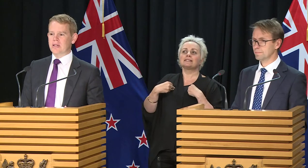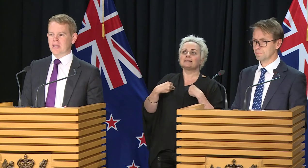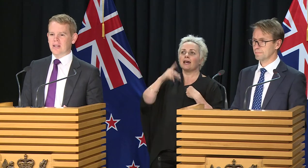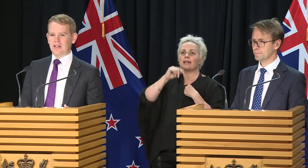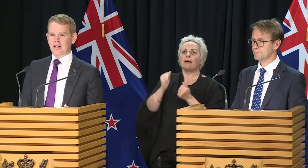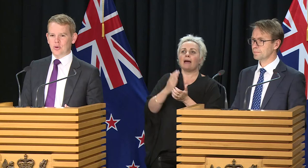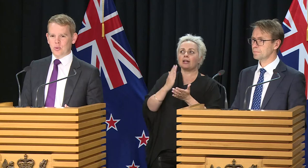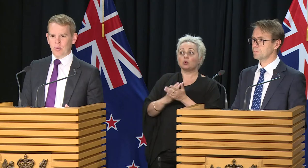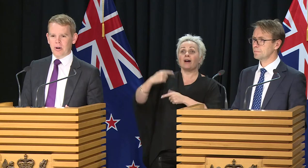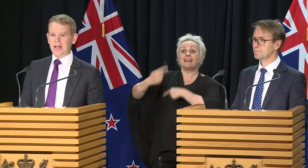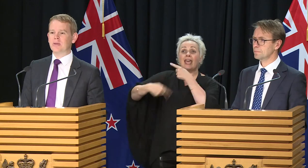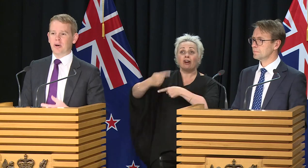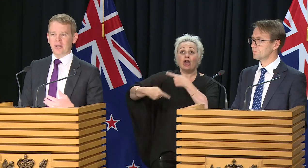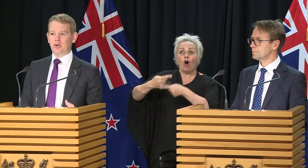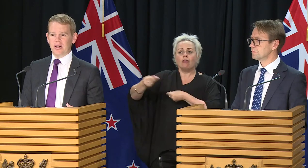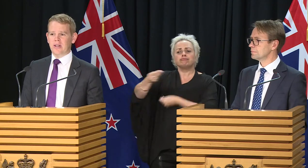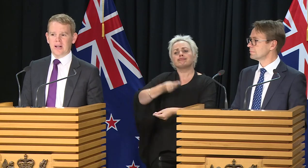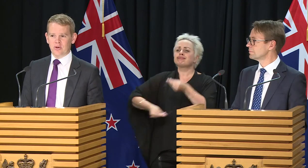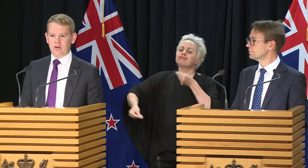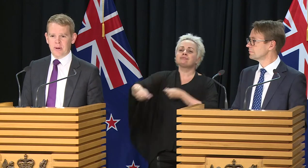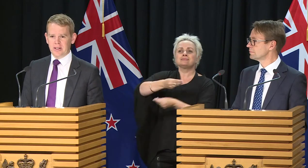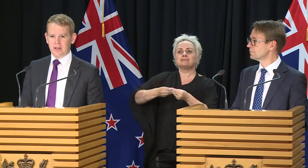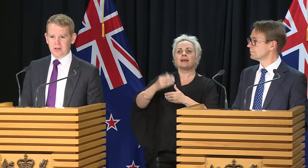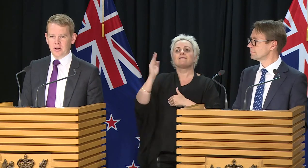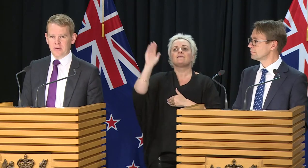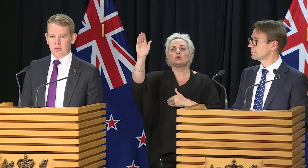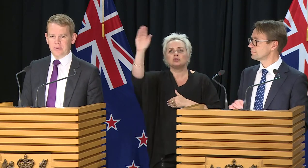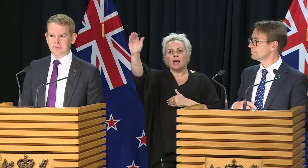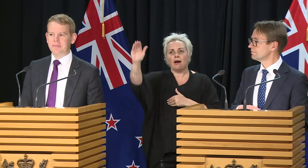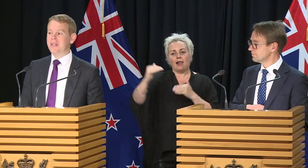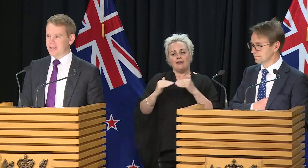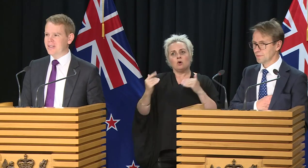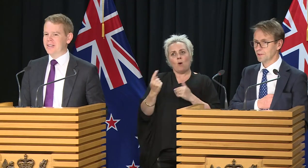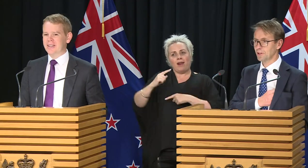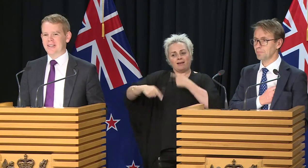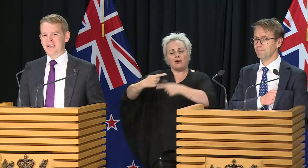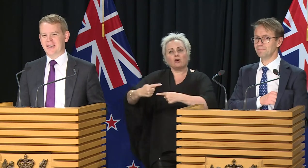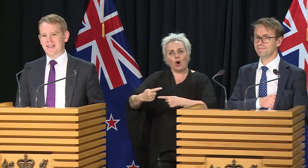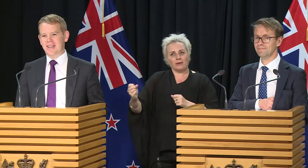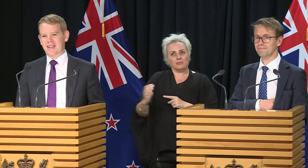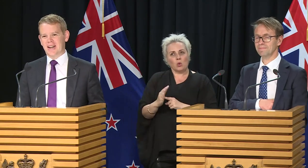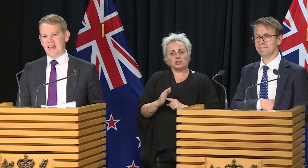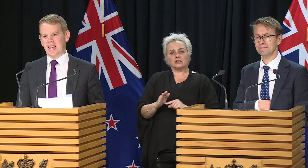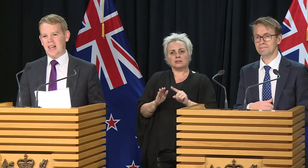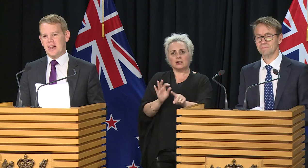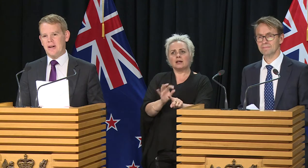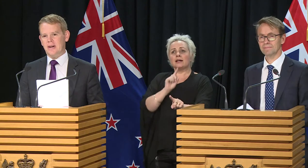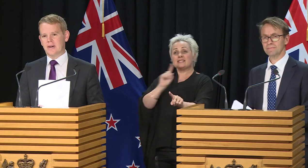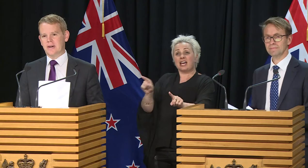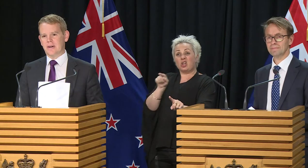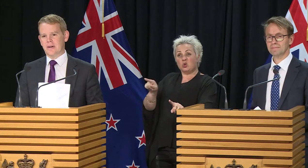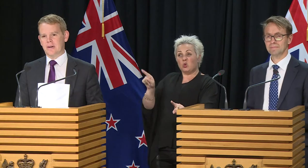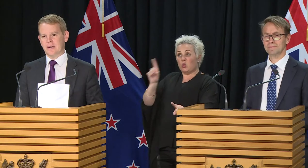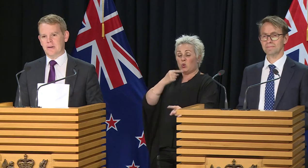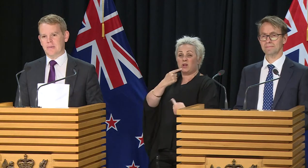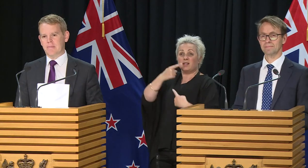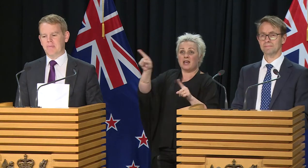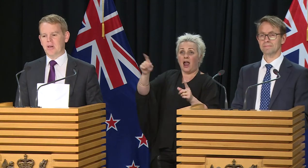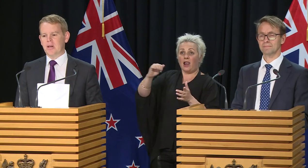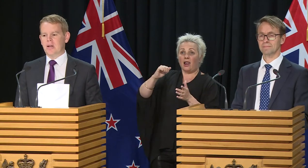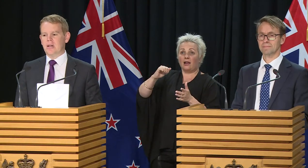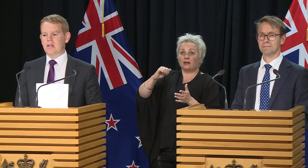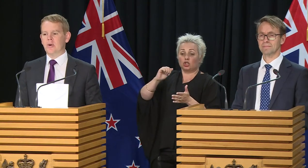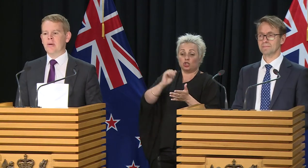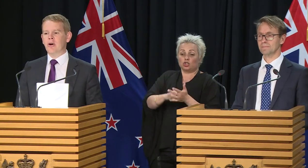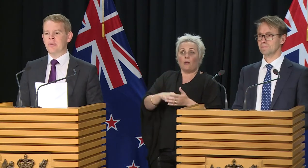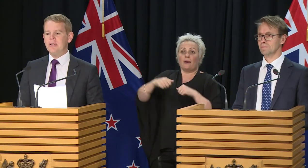ensure that their business can continue to operate by ensuring that the country remains at alert level one. I suppose we can mandate that businesses have to say to customers, here's our